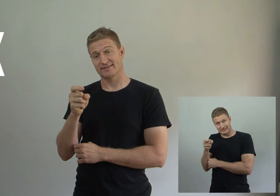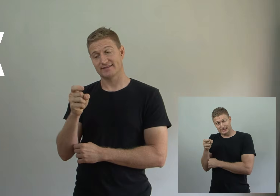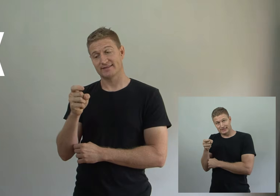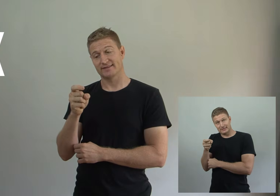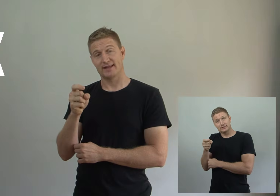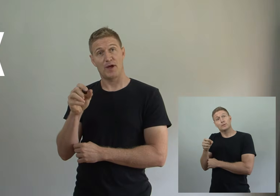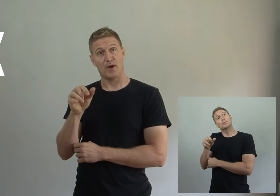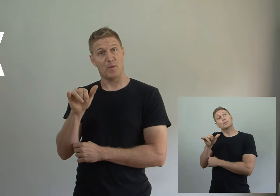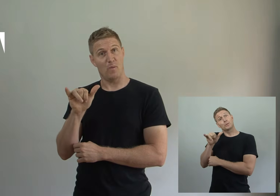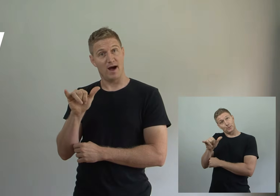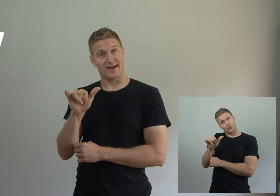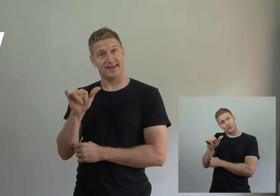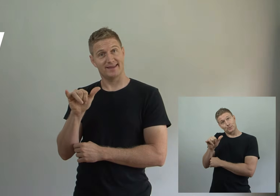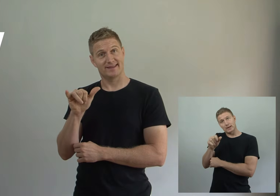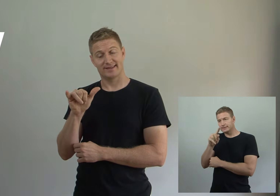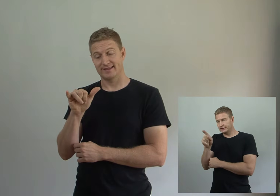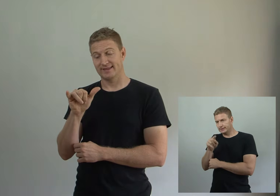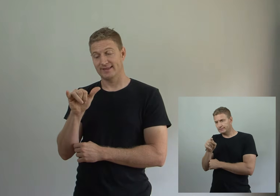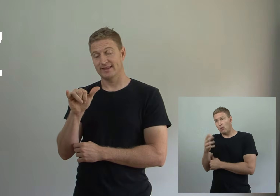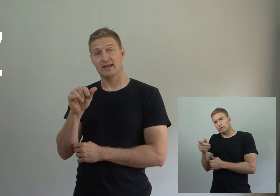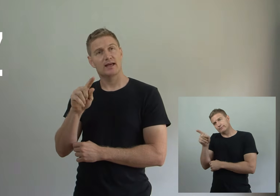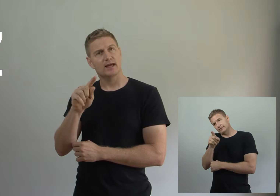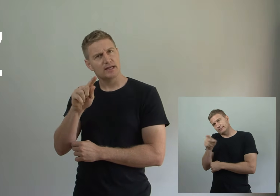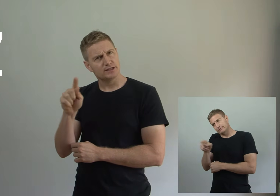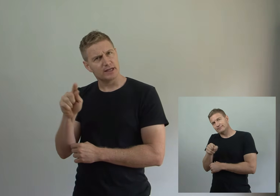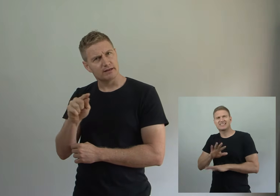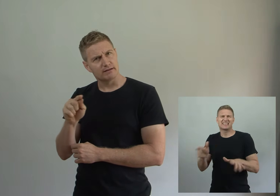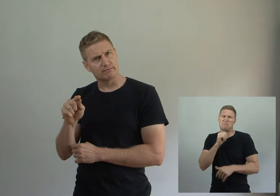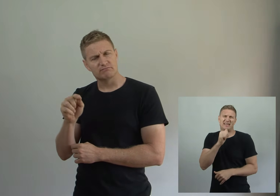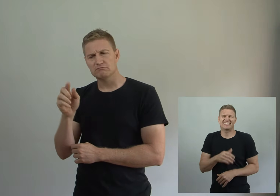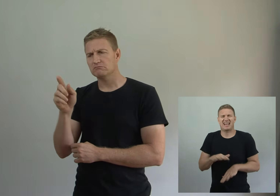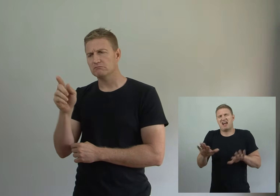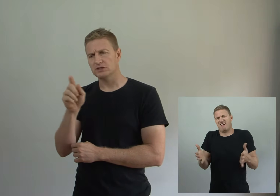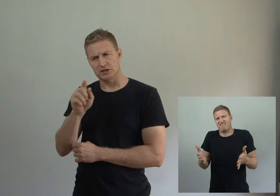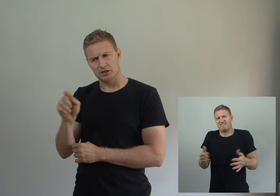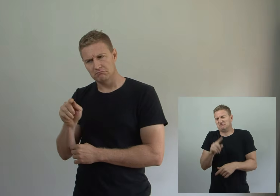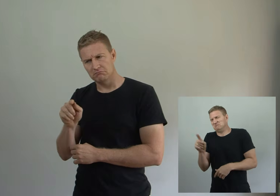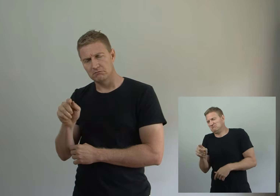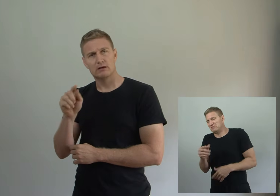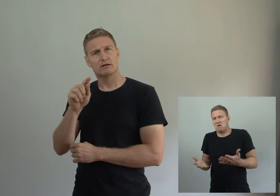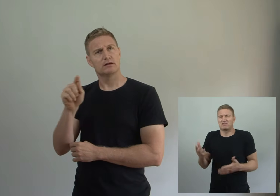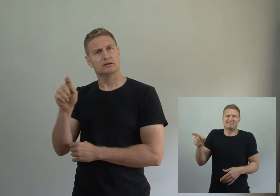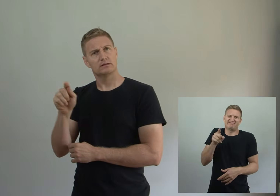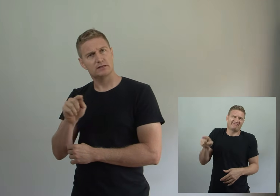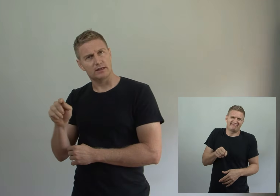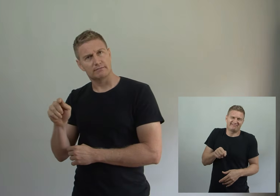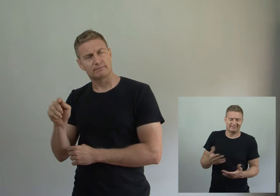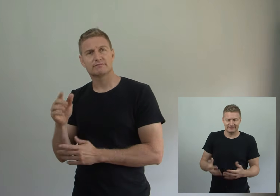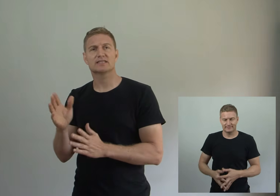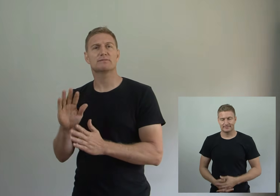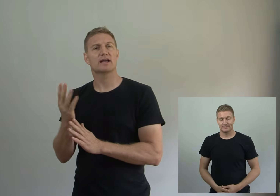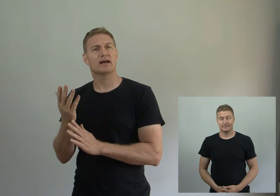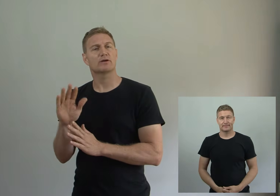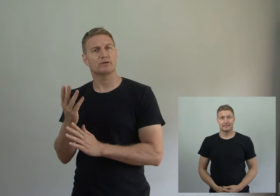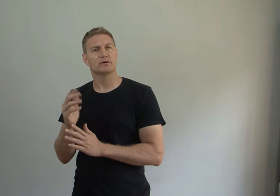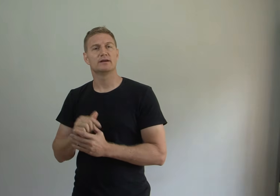X. Y. And Z. Z. Z.